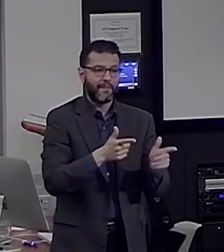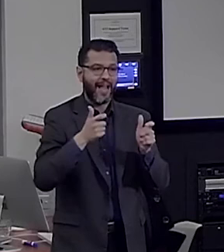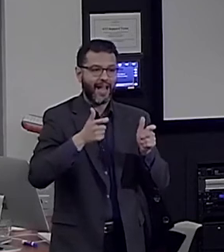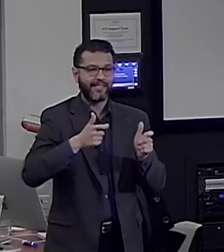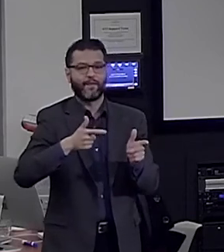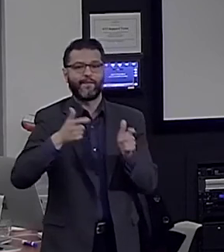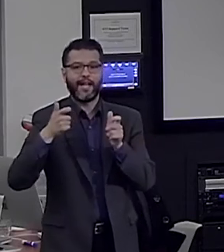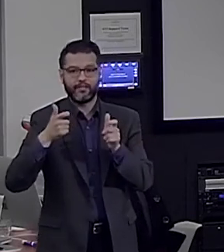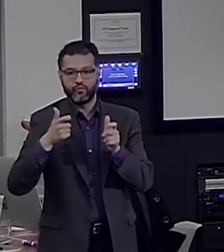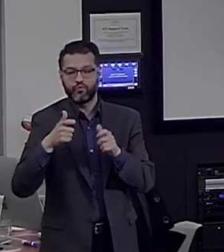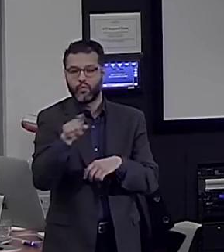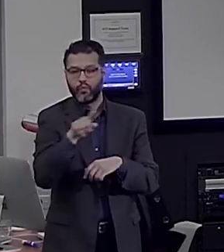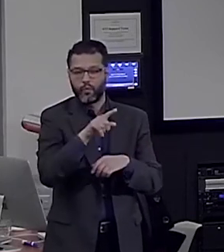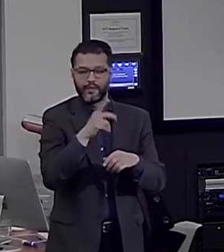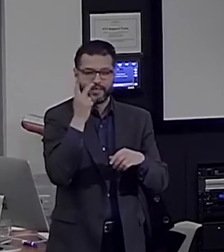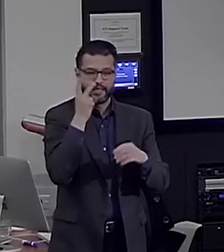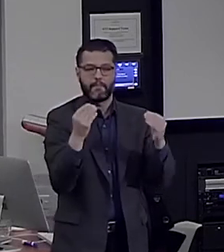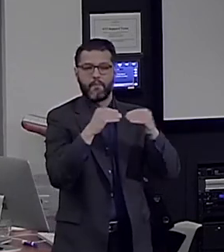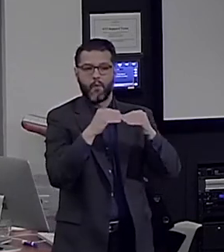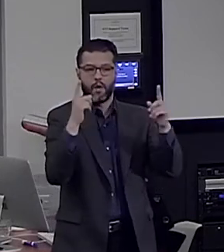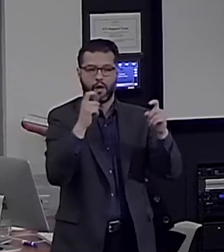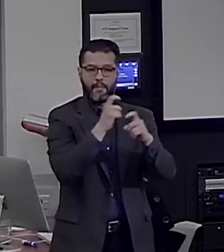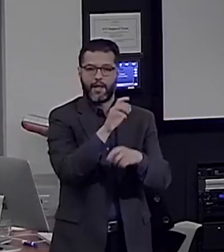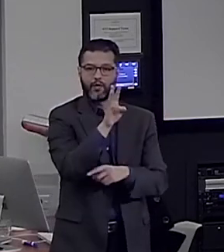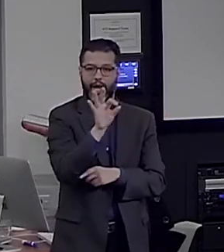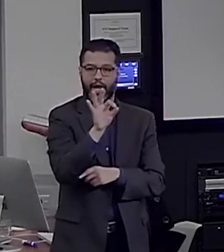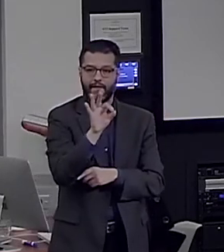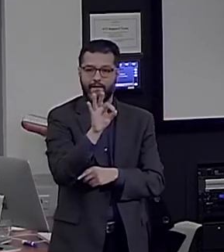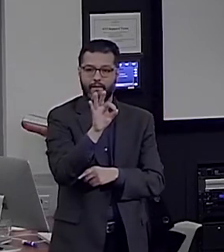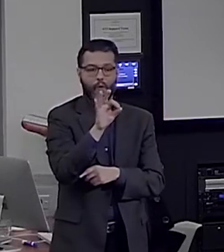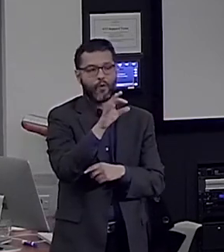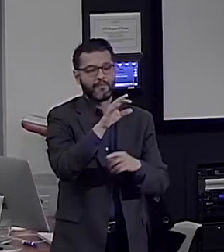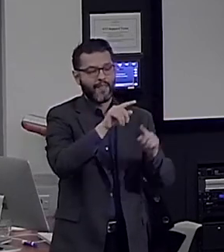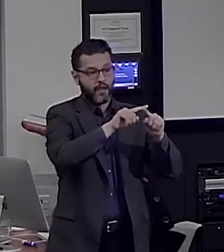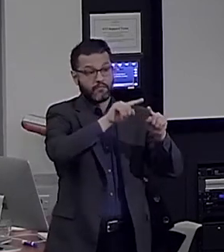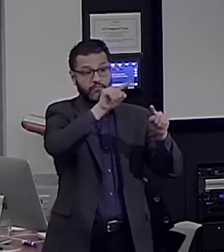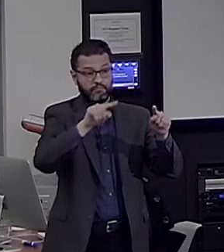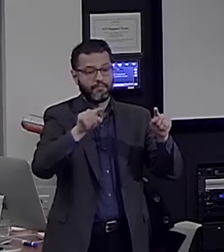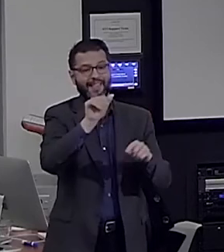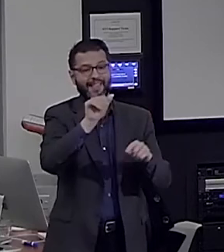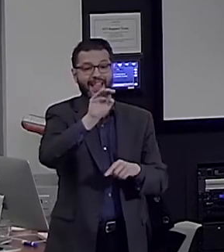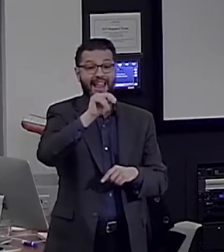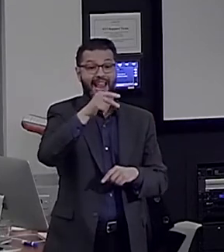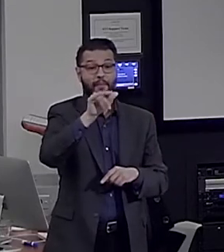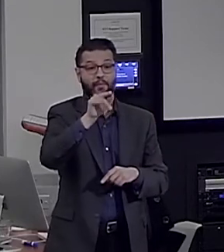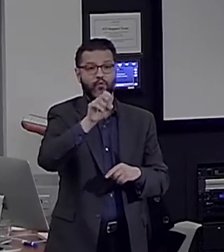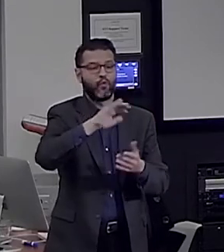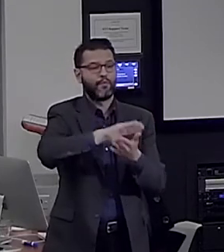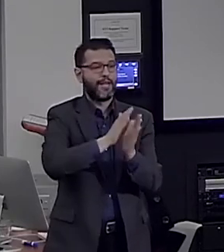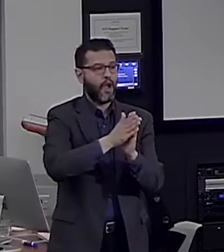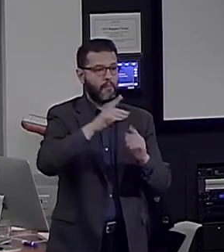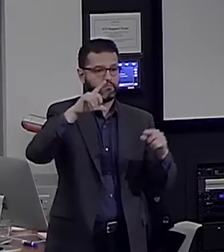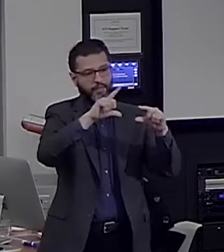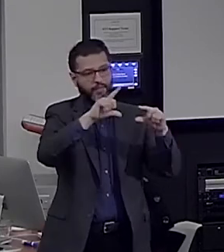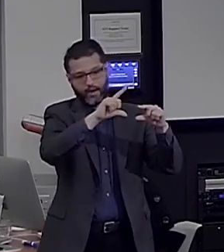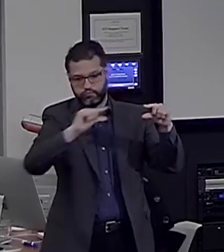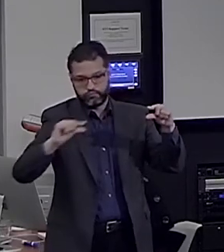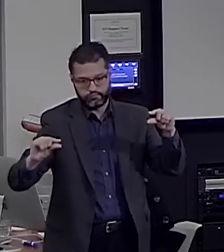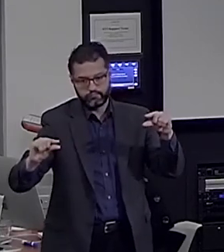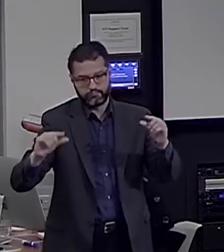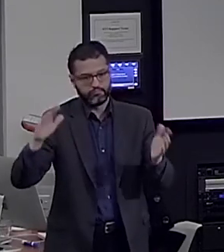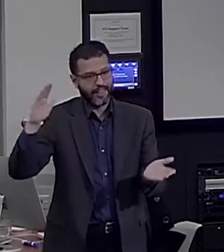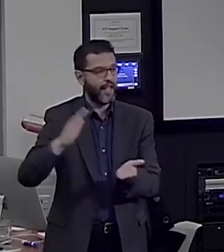waveforms and you get smaller amplitude as the as the processing gets more efficient and so what you see